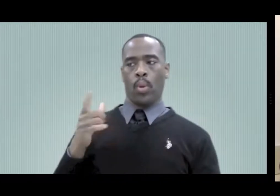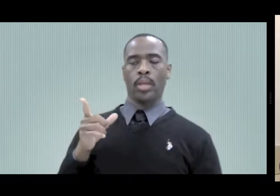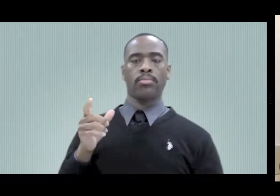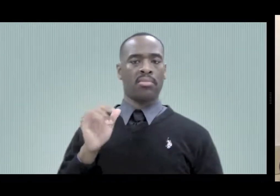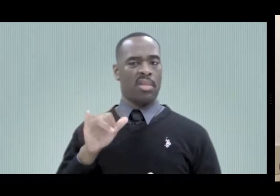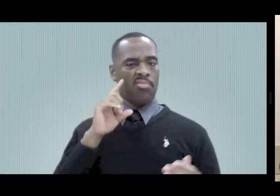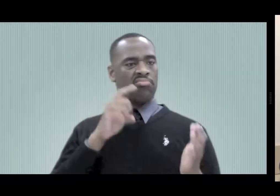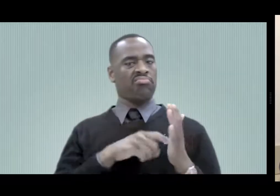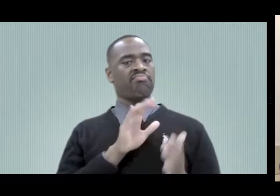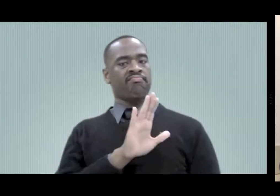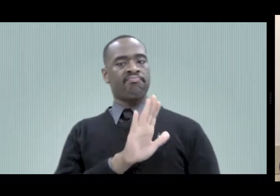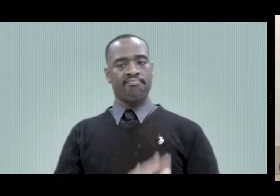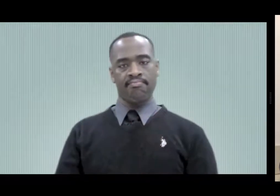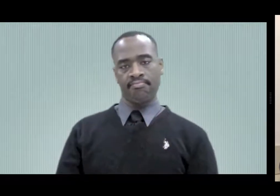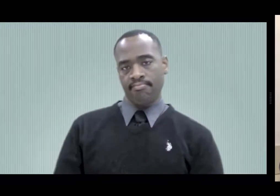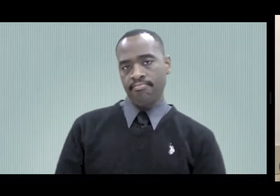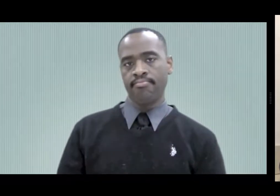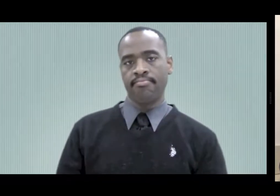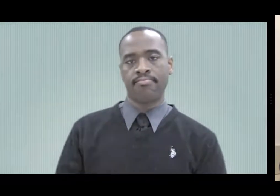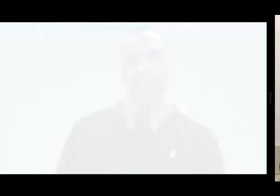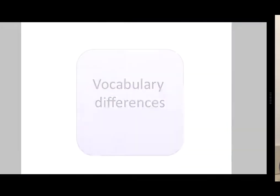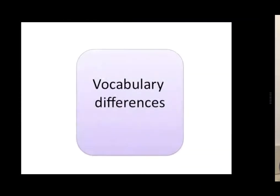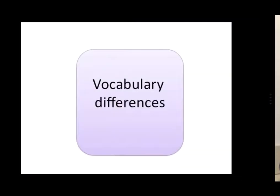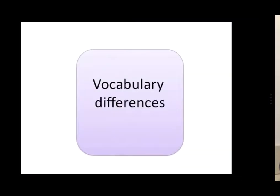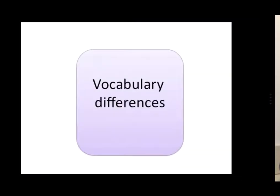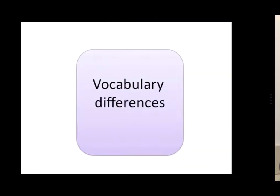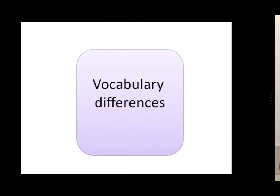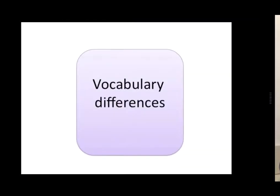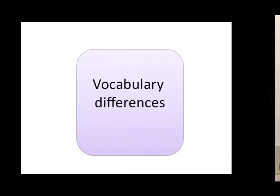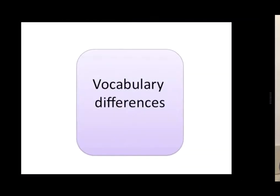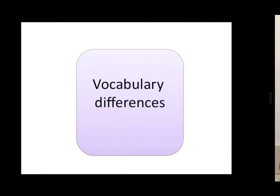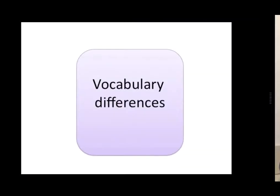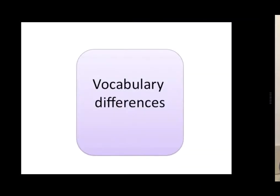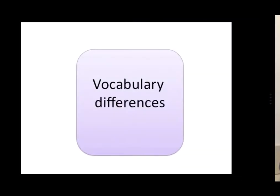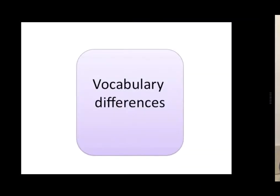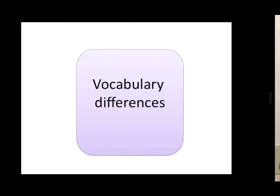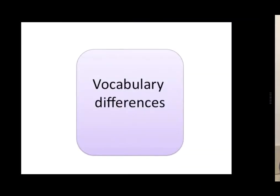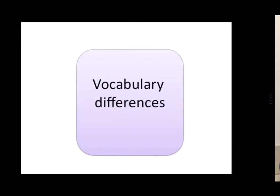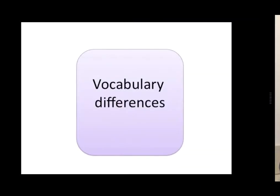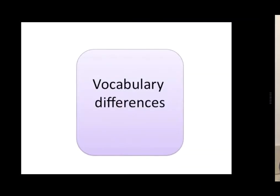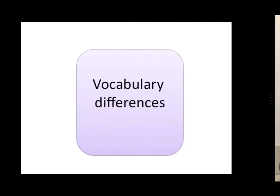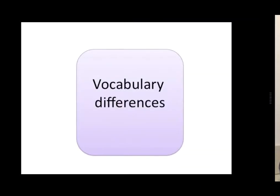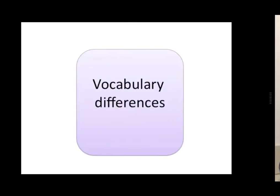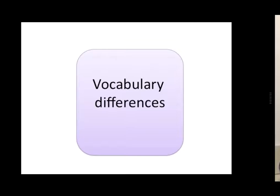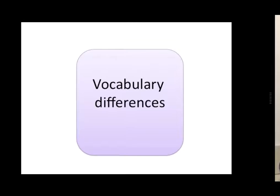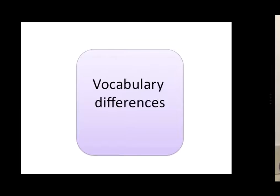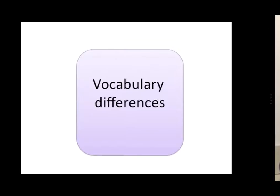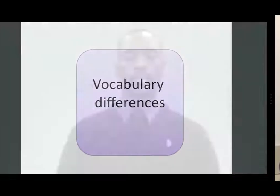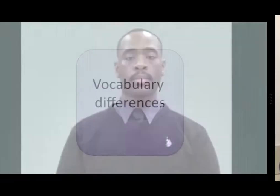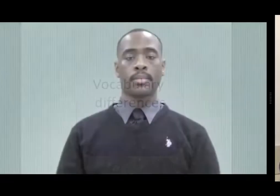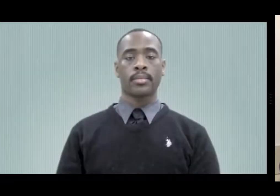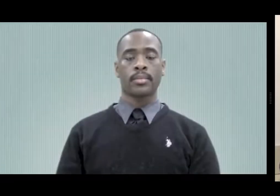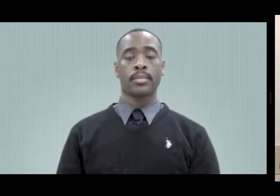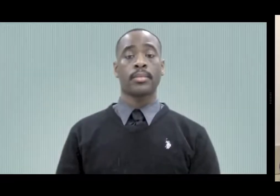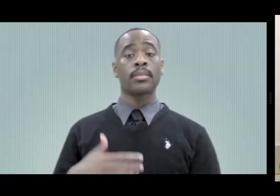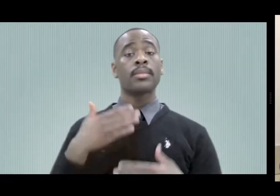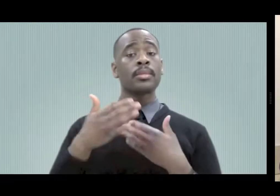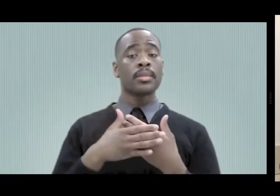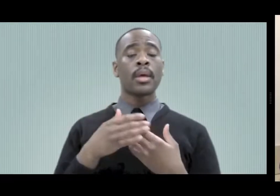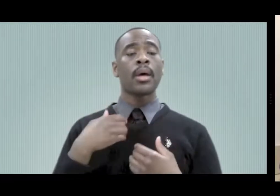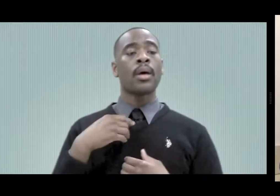We noticed that black ASL users tended to use a larger signing space when compared to white